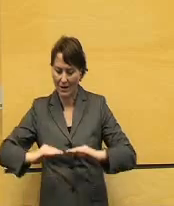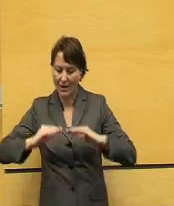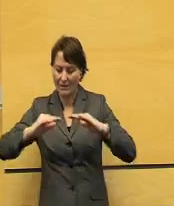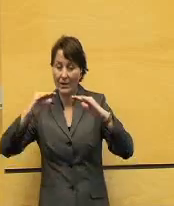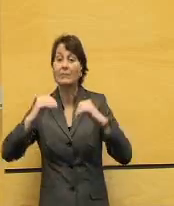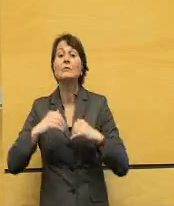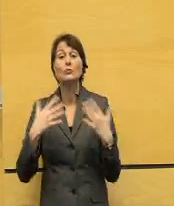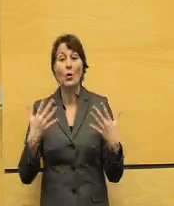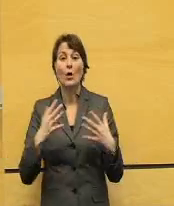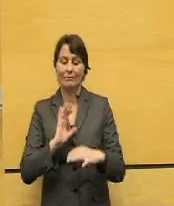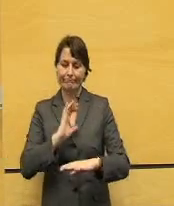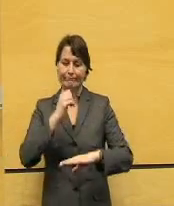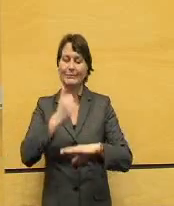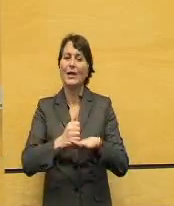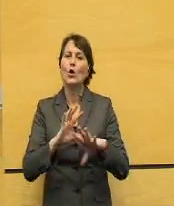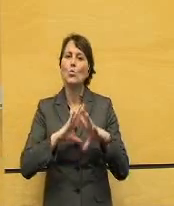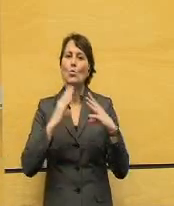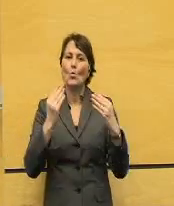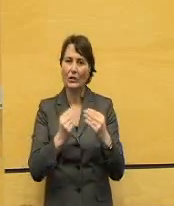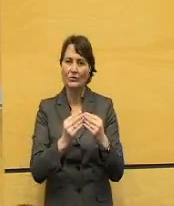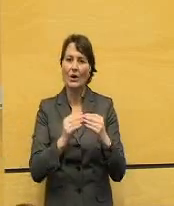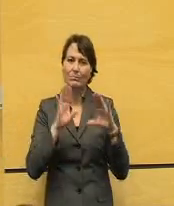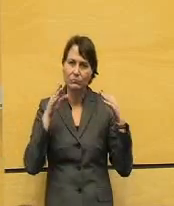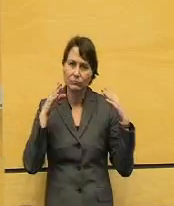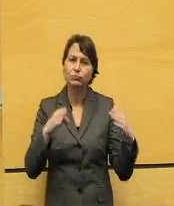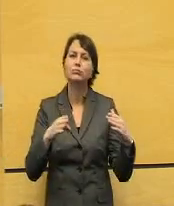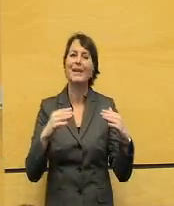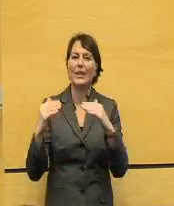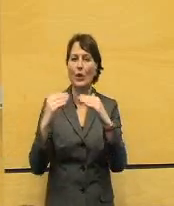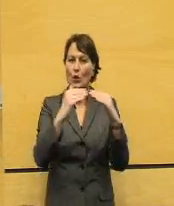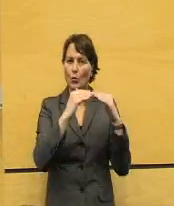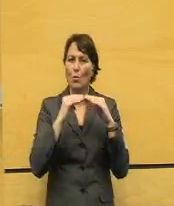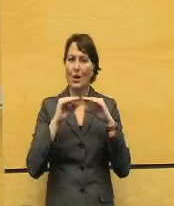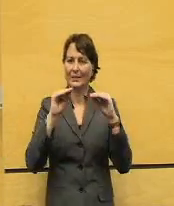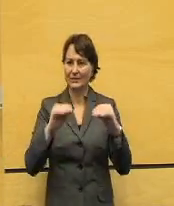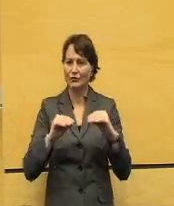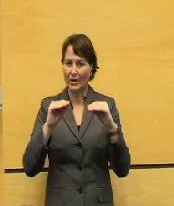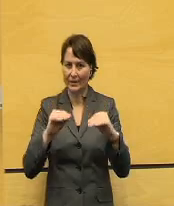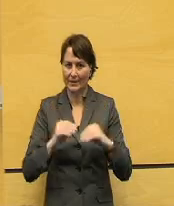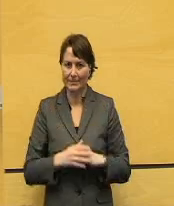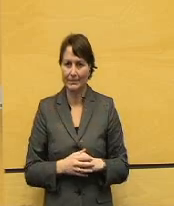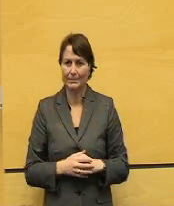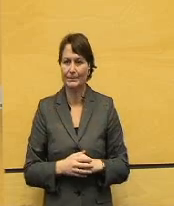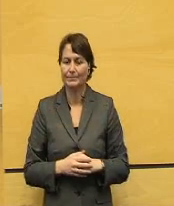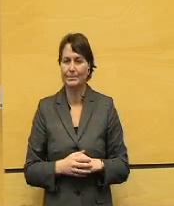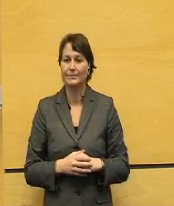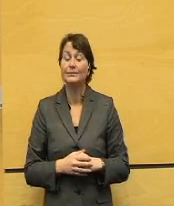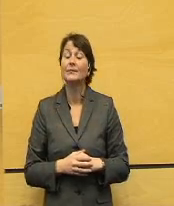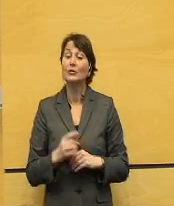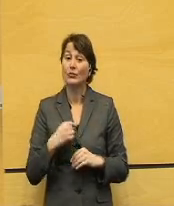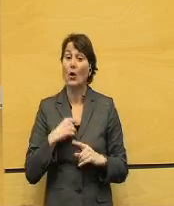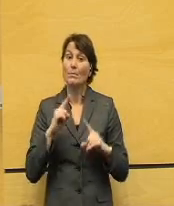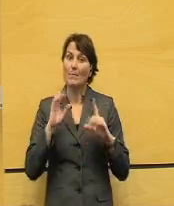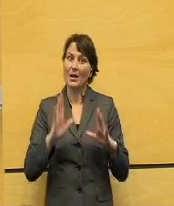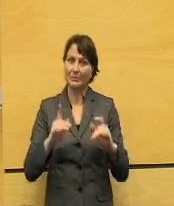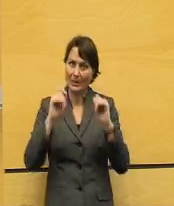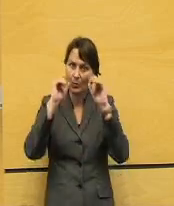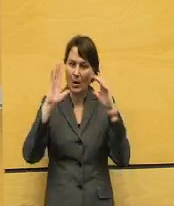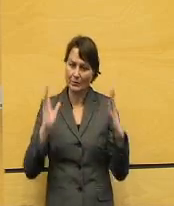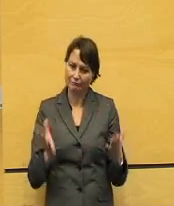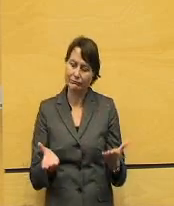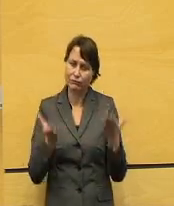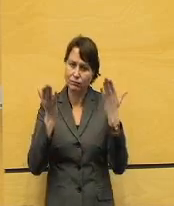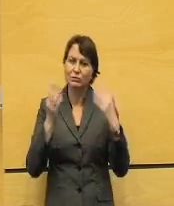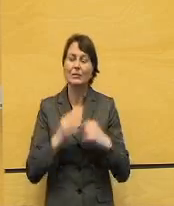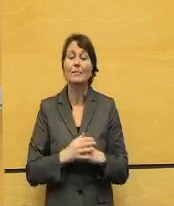on disability equality training. We conduct every year. And we would like